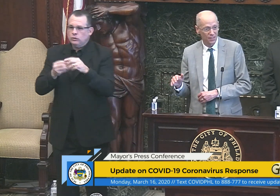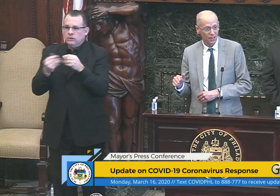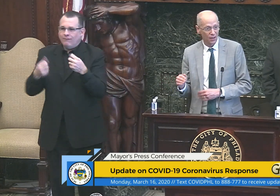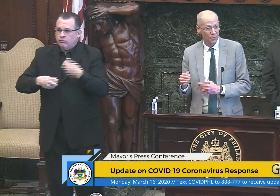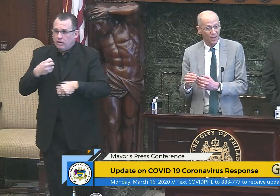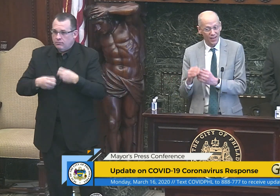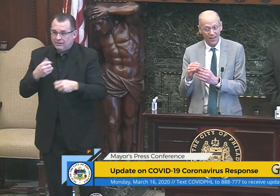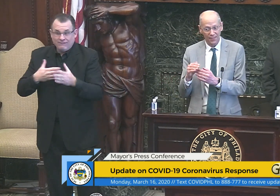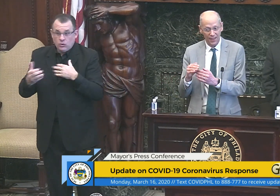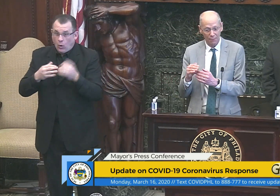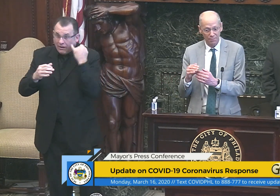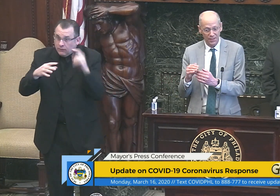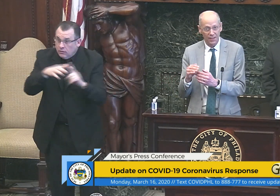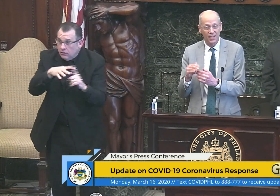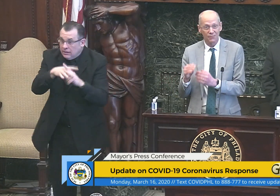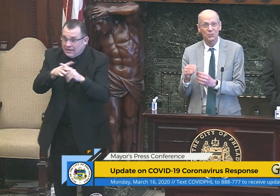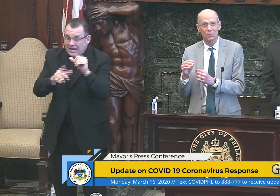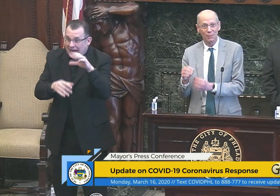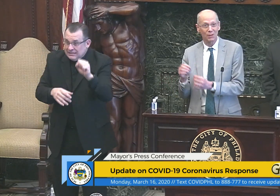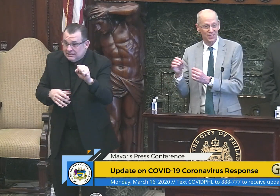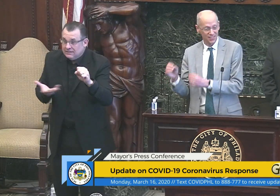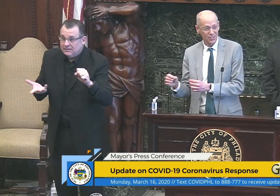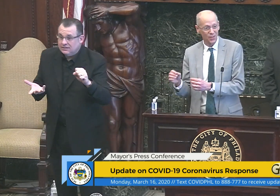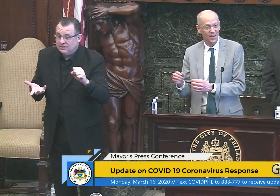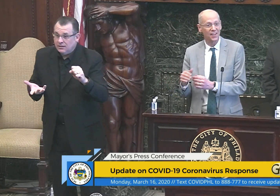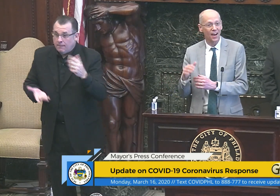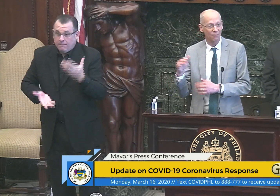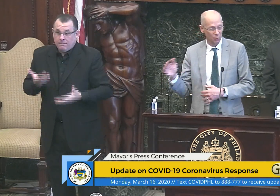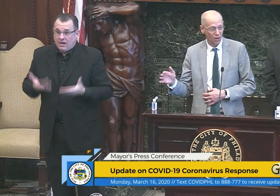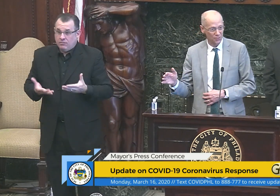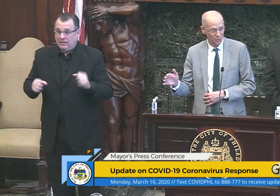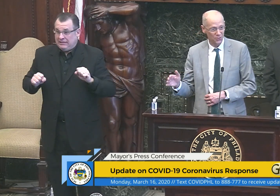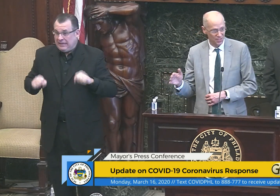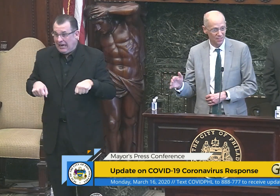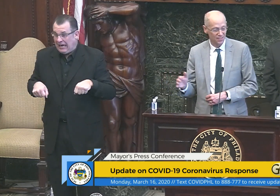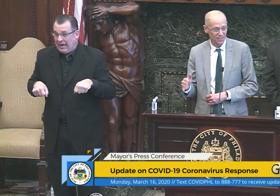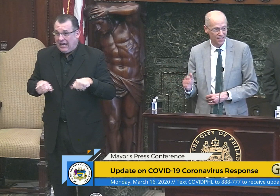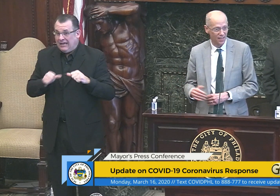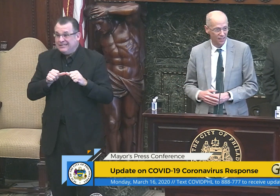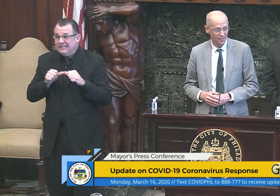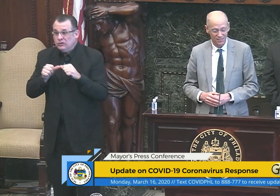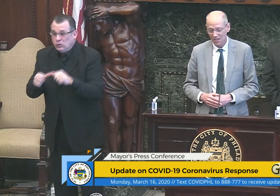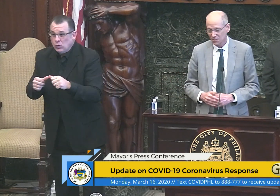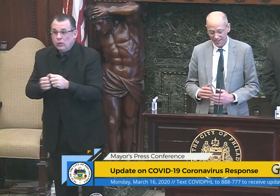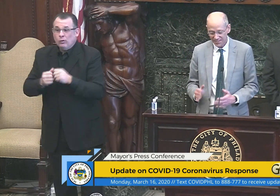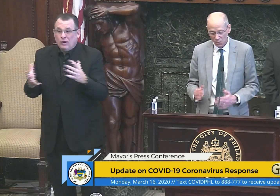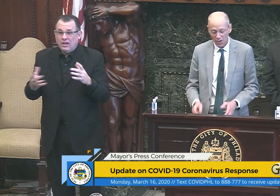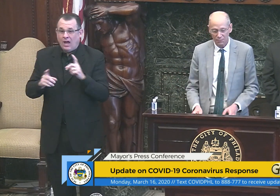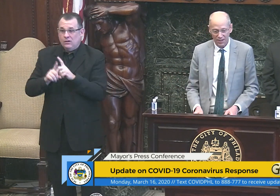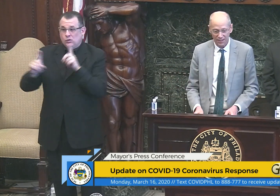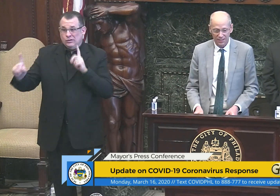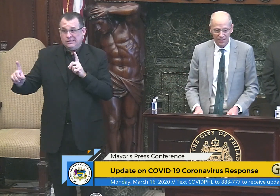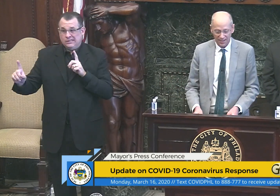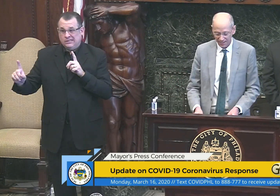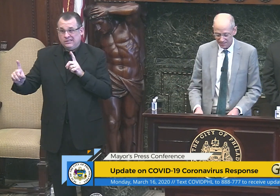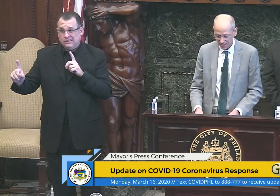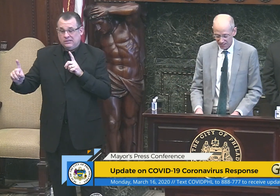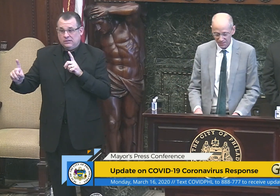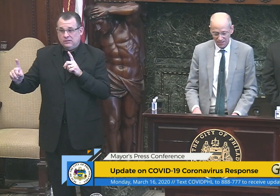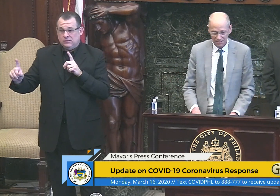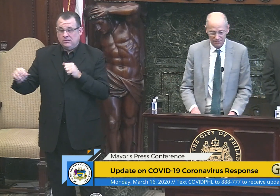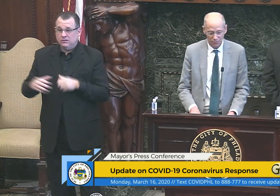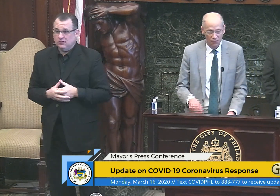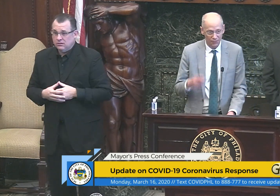future, in the future, we may be able to continue that and not require the social distancing to stay ahead of this. So I can't say when, but I can